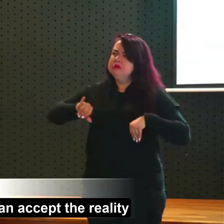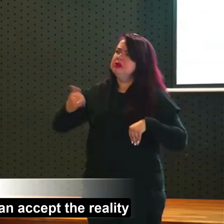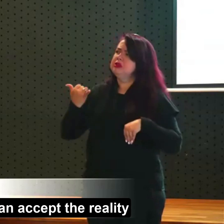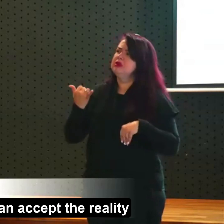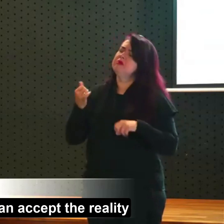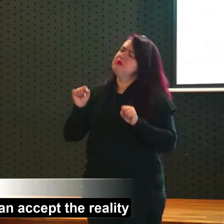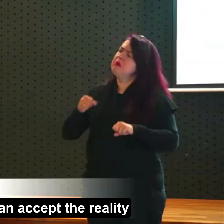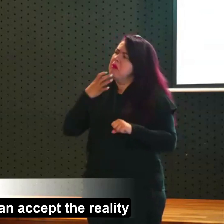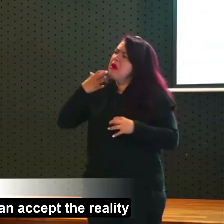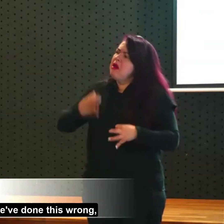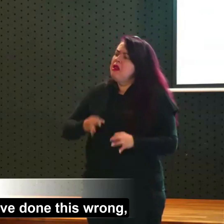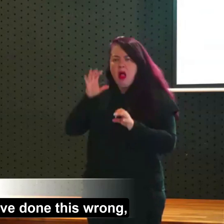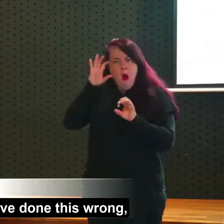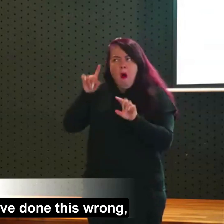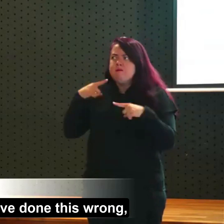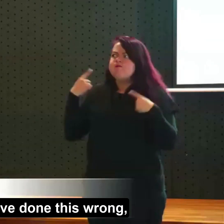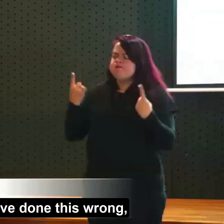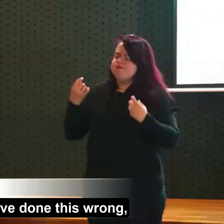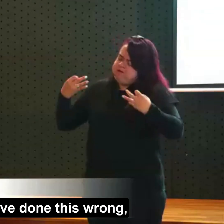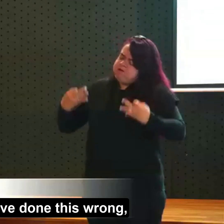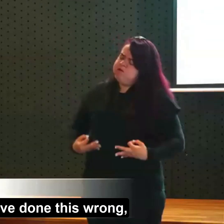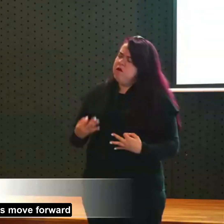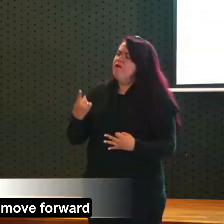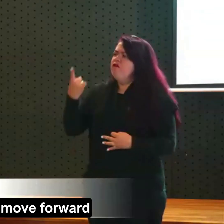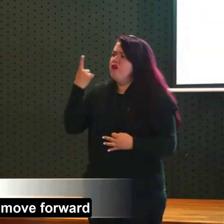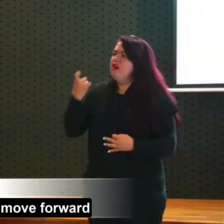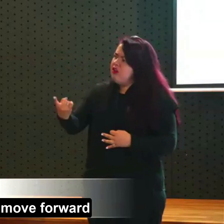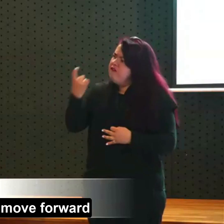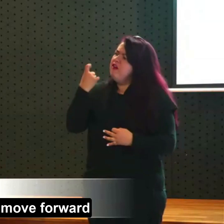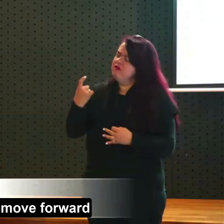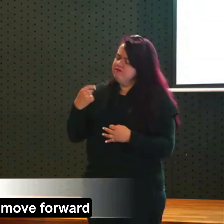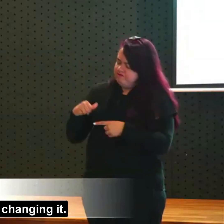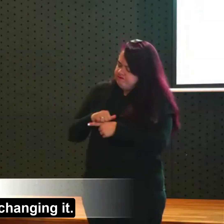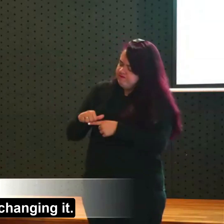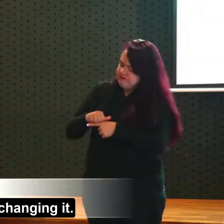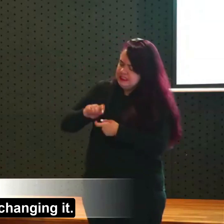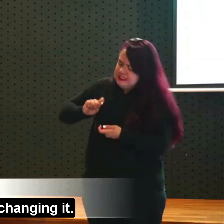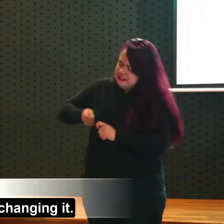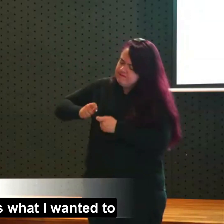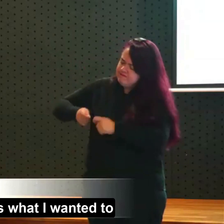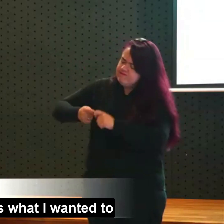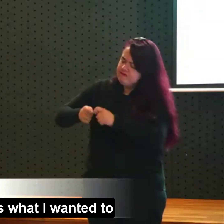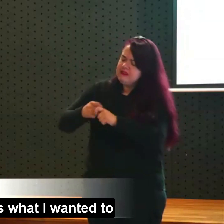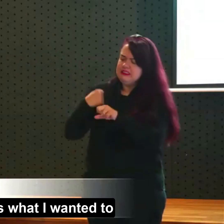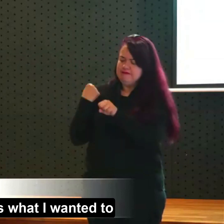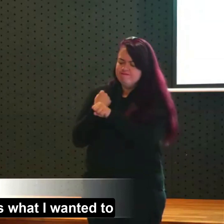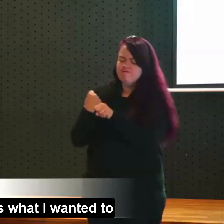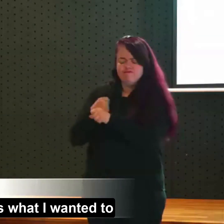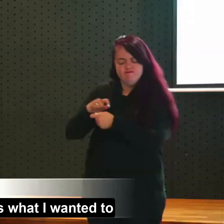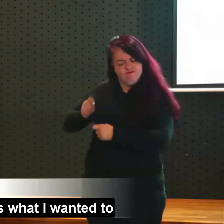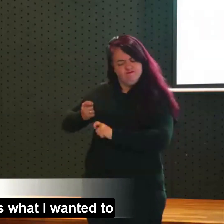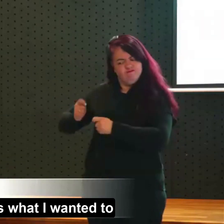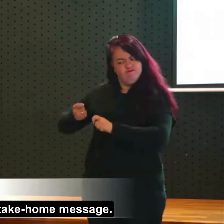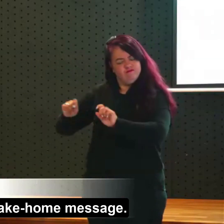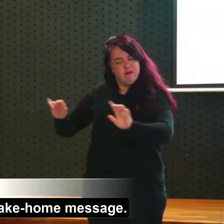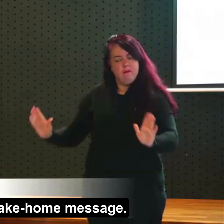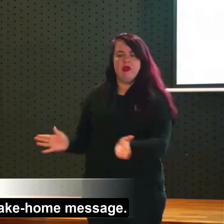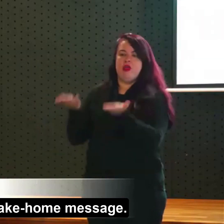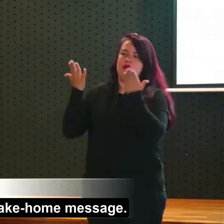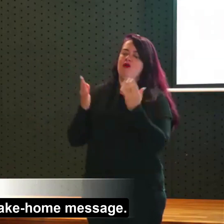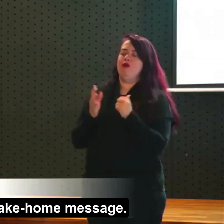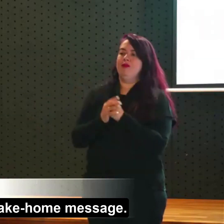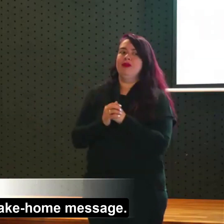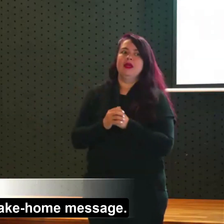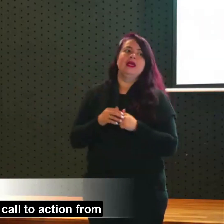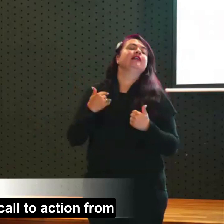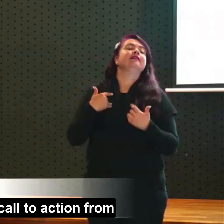can accept the reality and say, we've done this wrong, let us move forward by changing it. And that's what I wanted to leave as